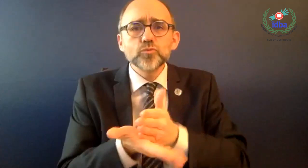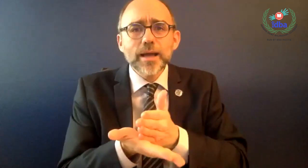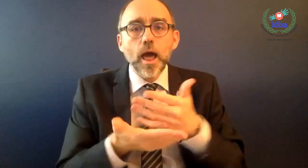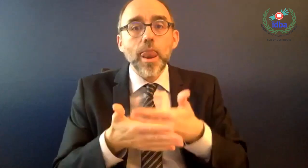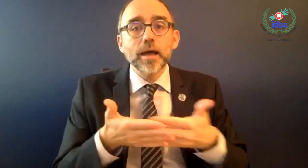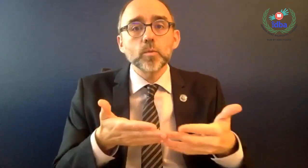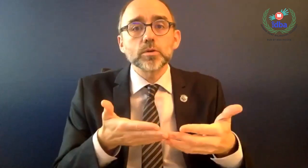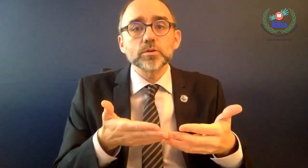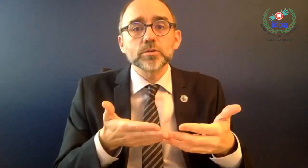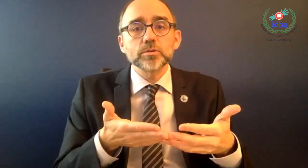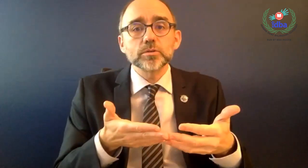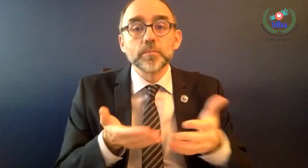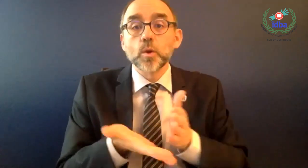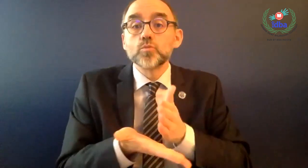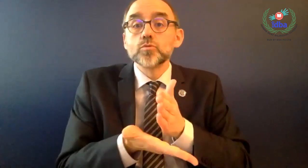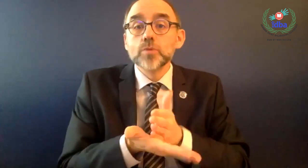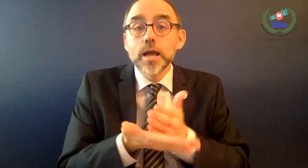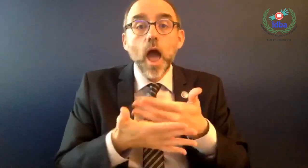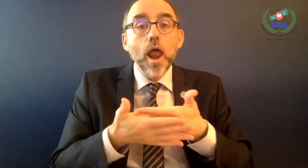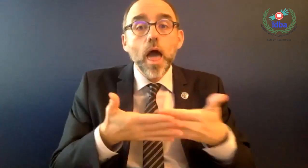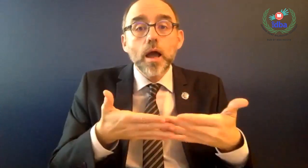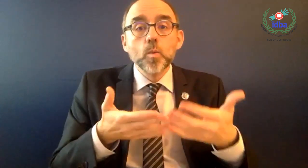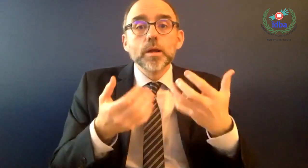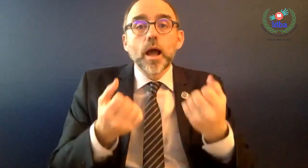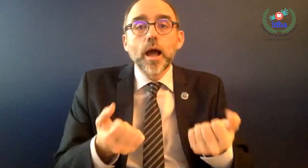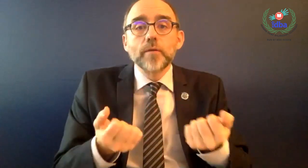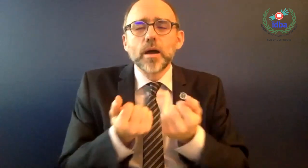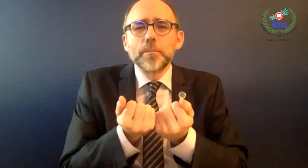when we talk about Indian Sign Language, it is their right.